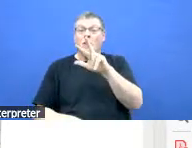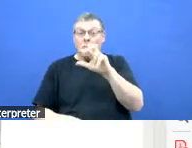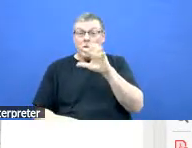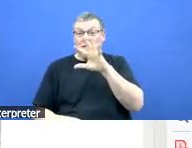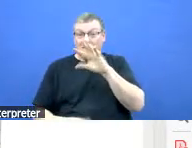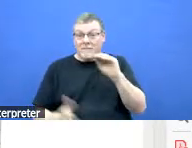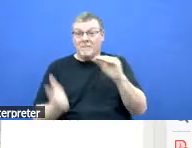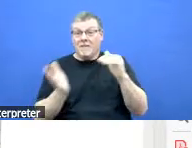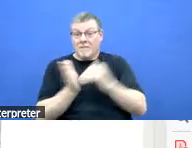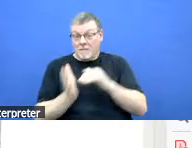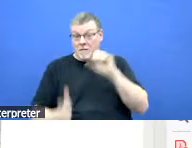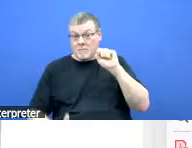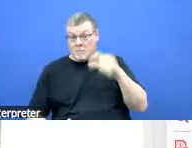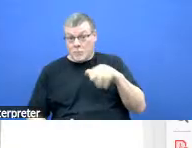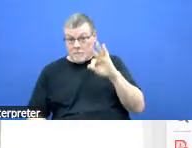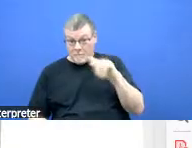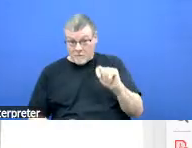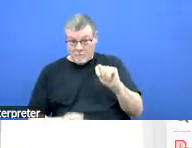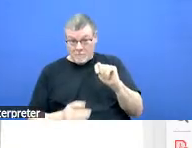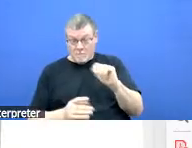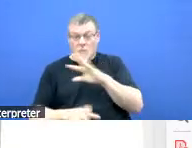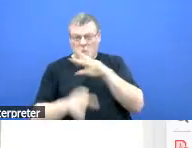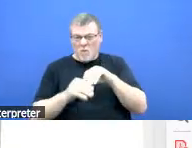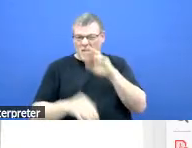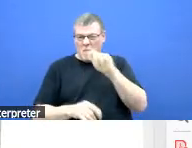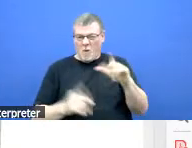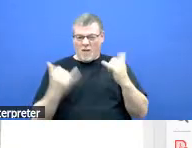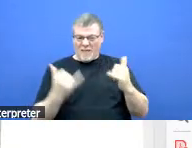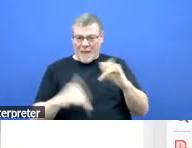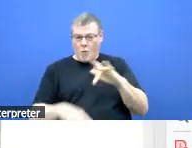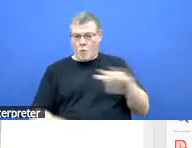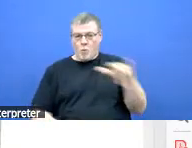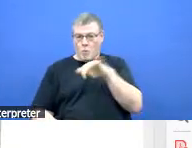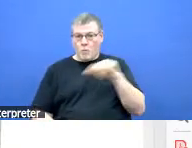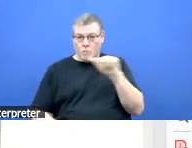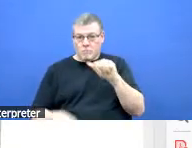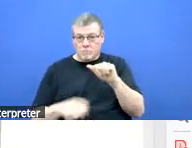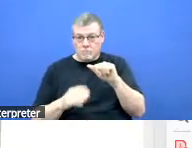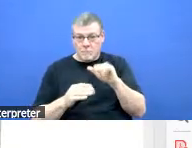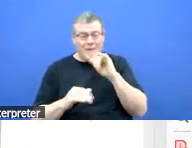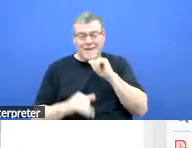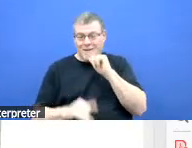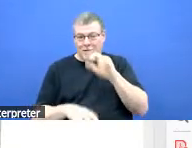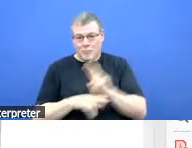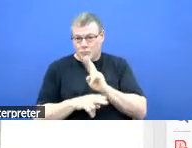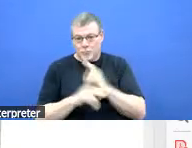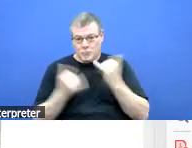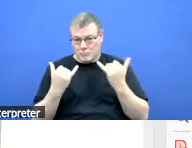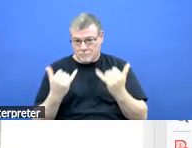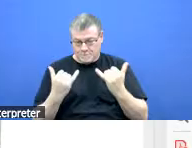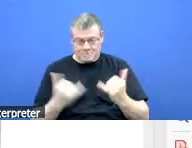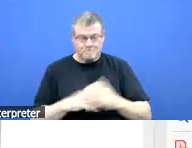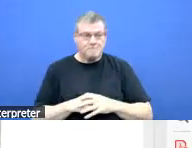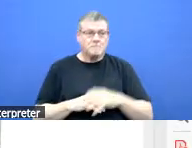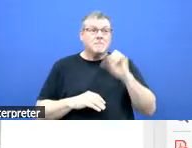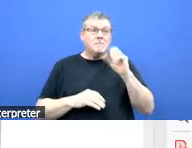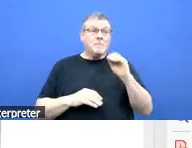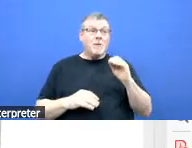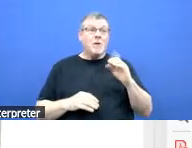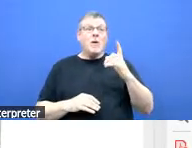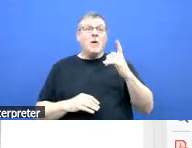350,000 square feet of space within the mall that is currently vacant and underutilized. So we